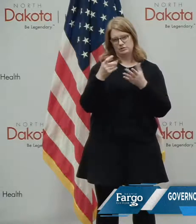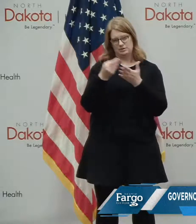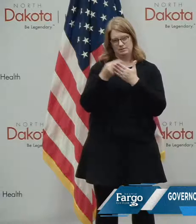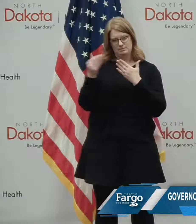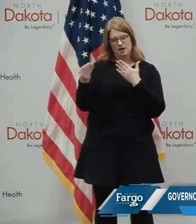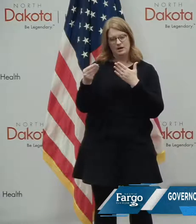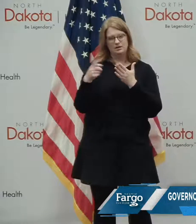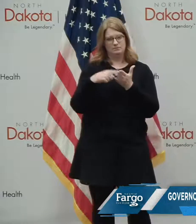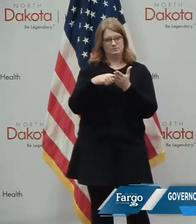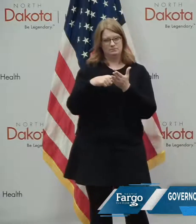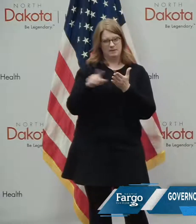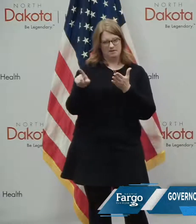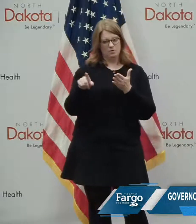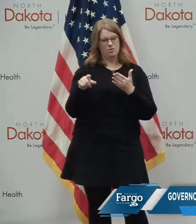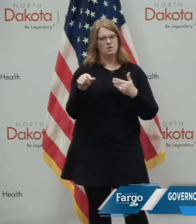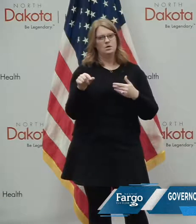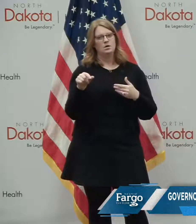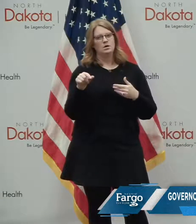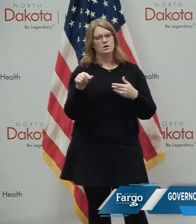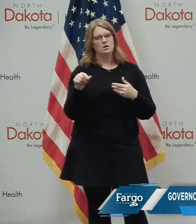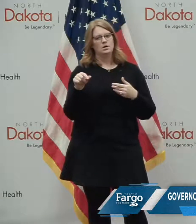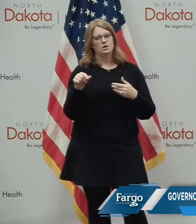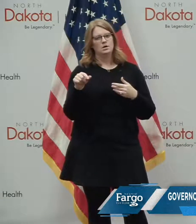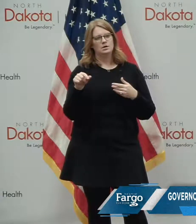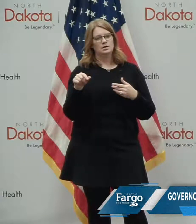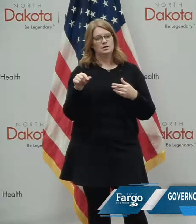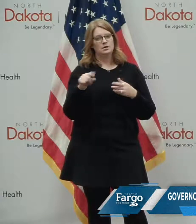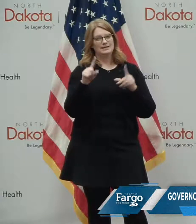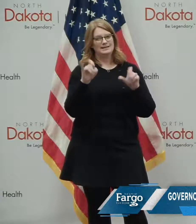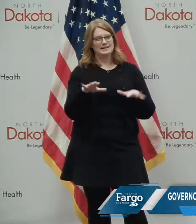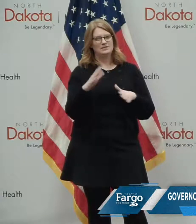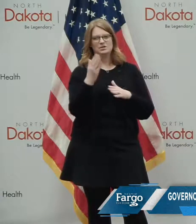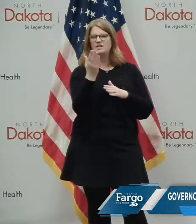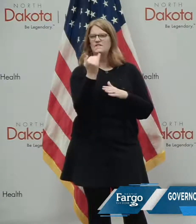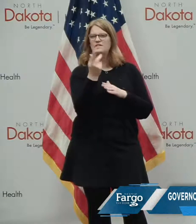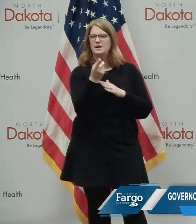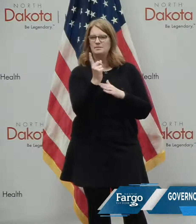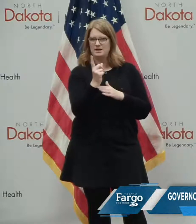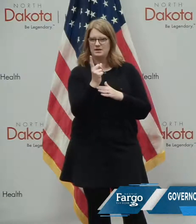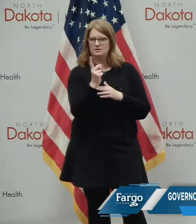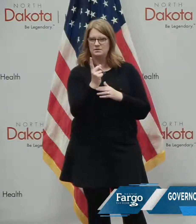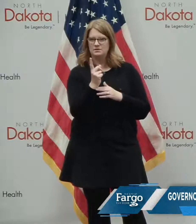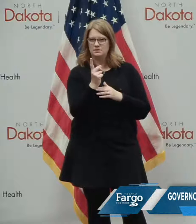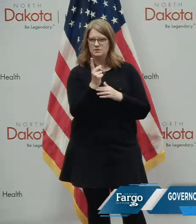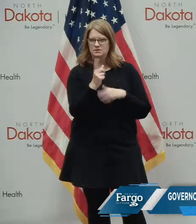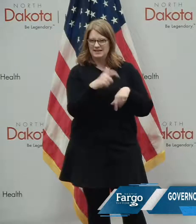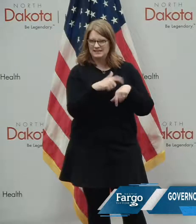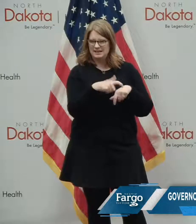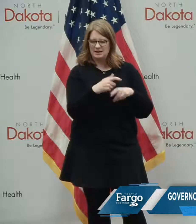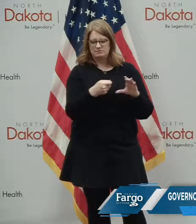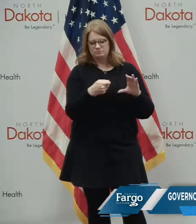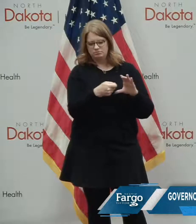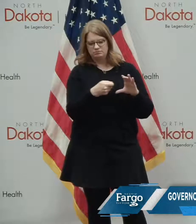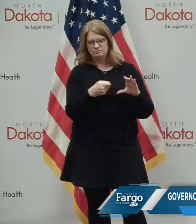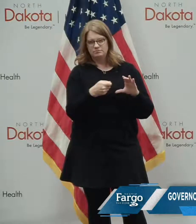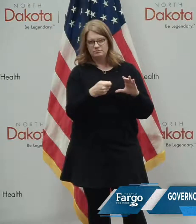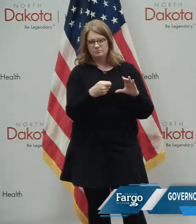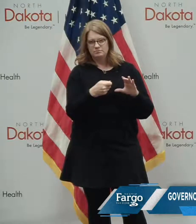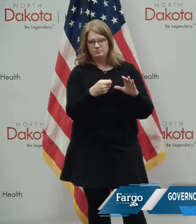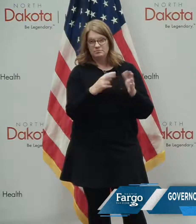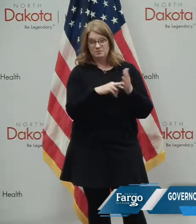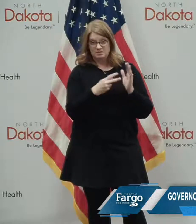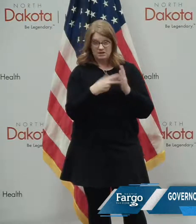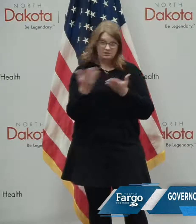those tests are 15-minute result time, and they don't require being transported